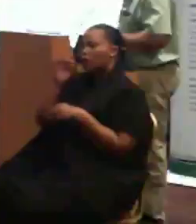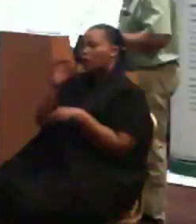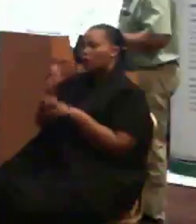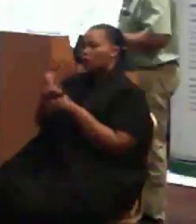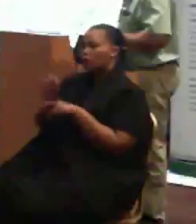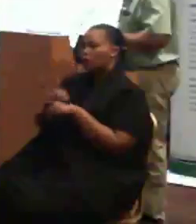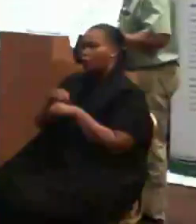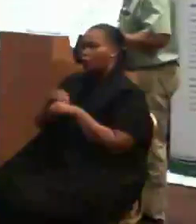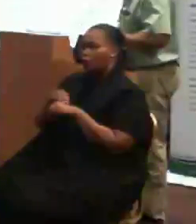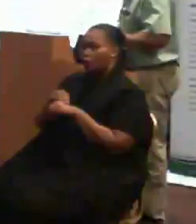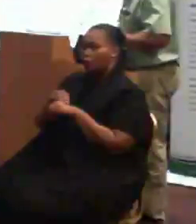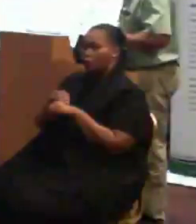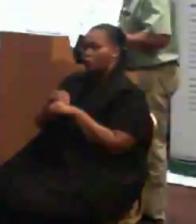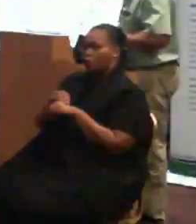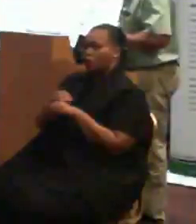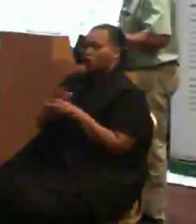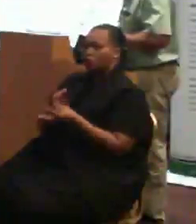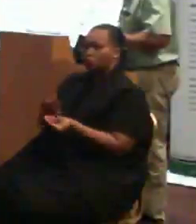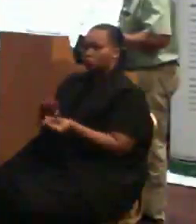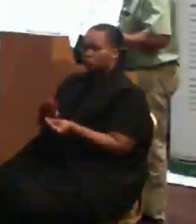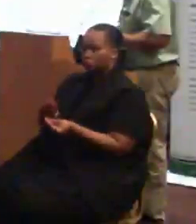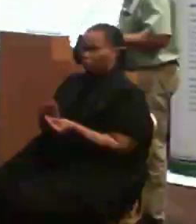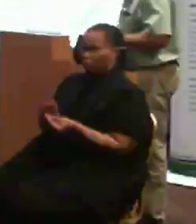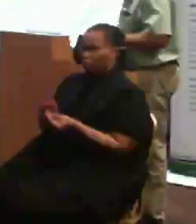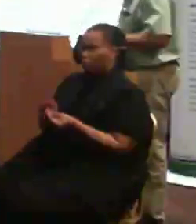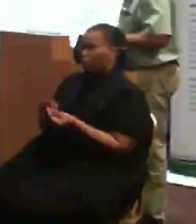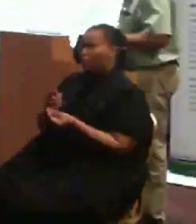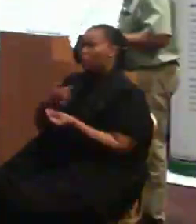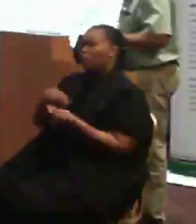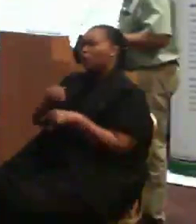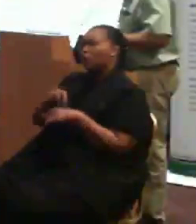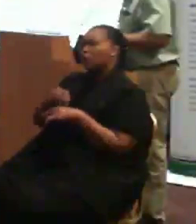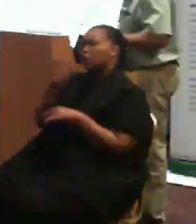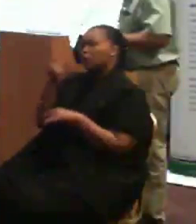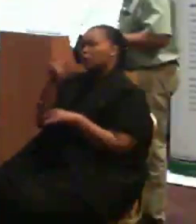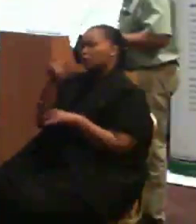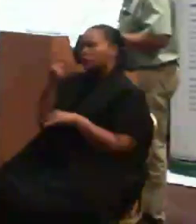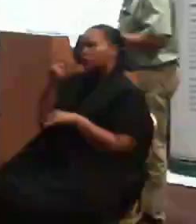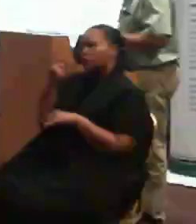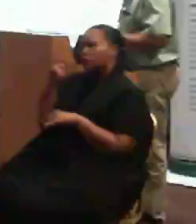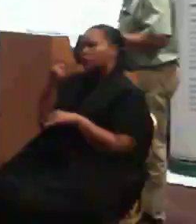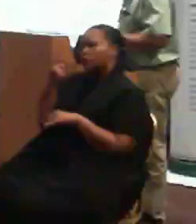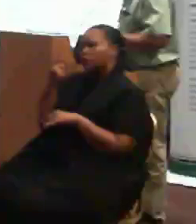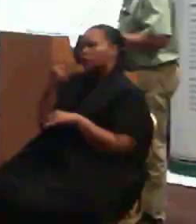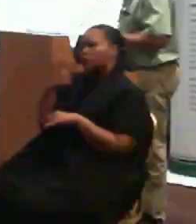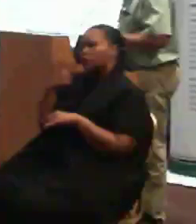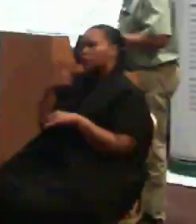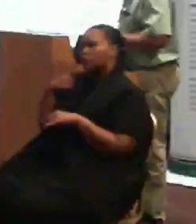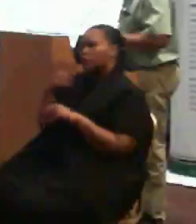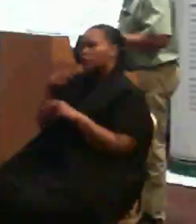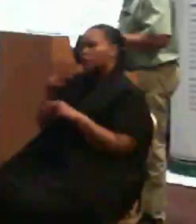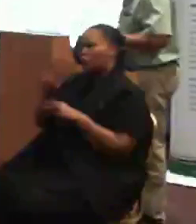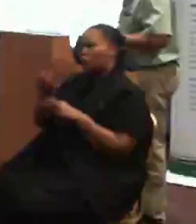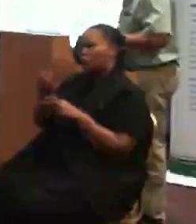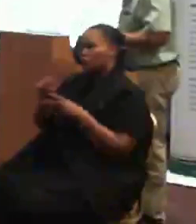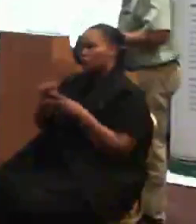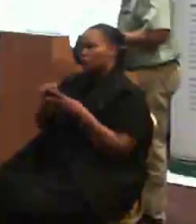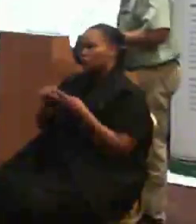an understanding on the level. Well, it's actually two questions.